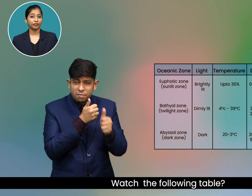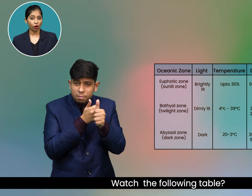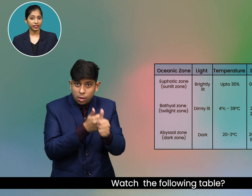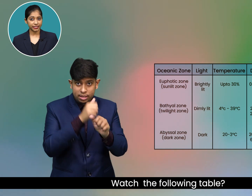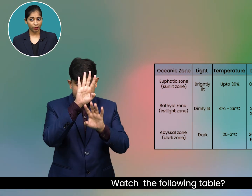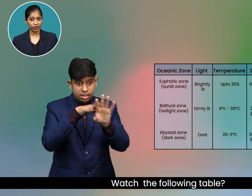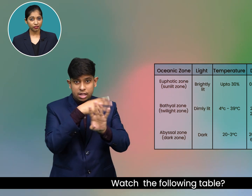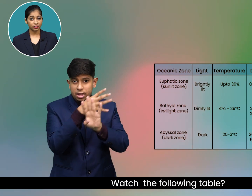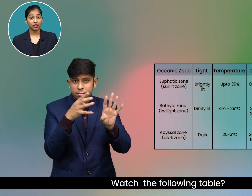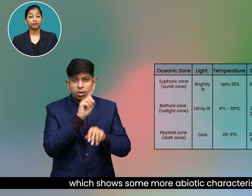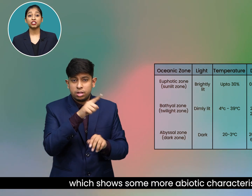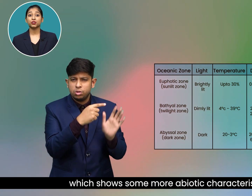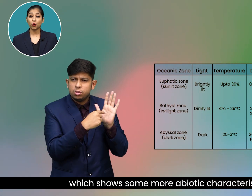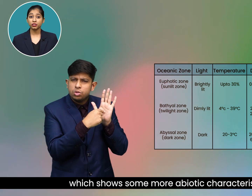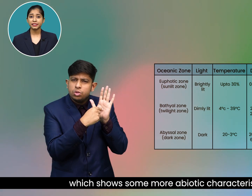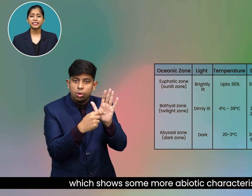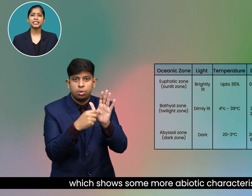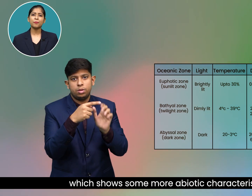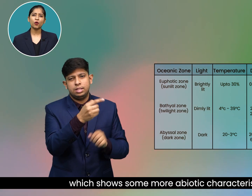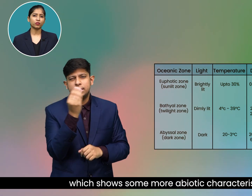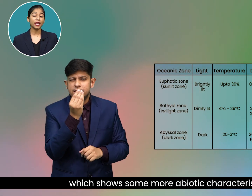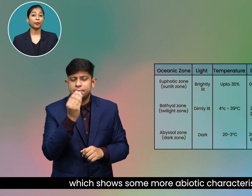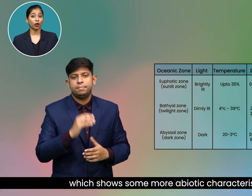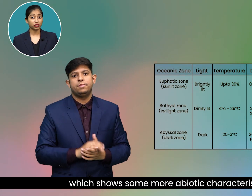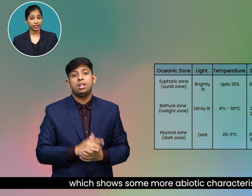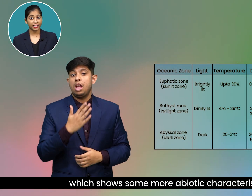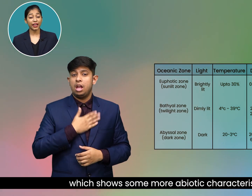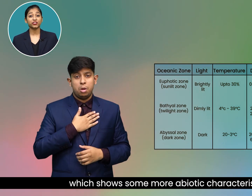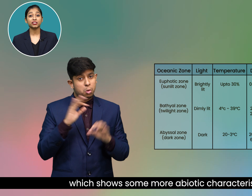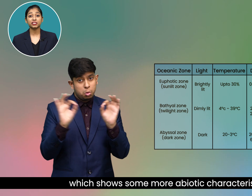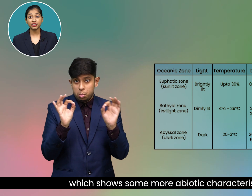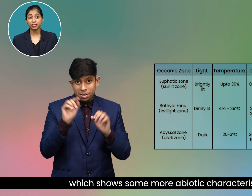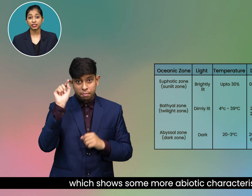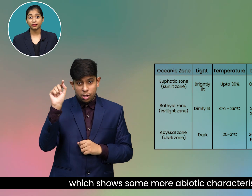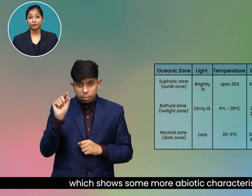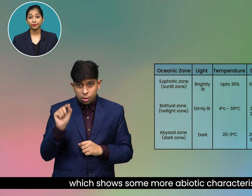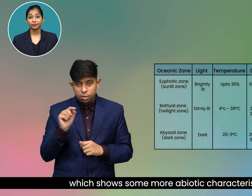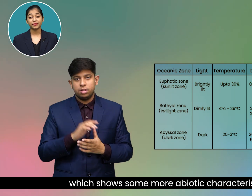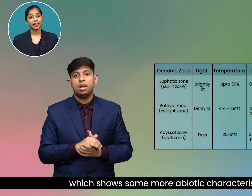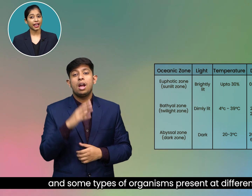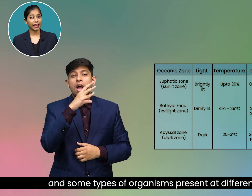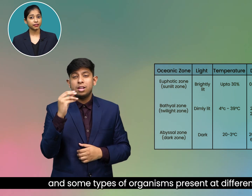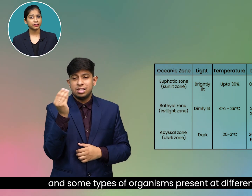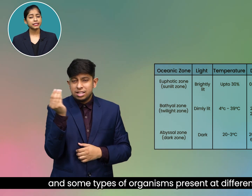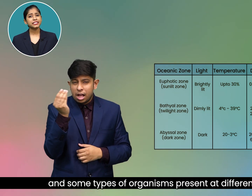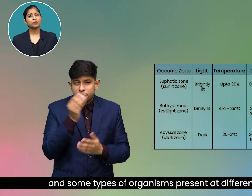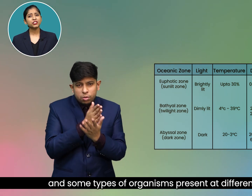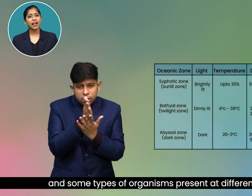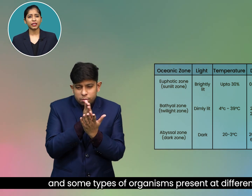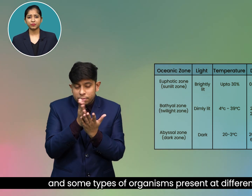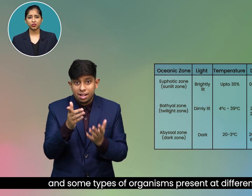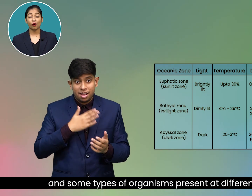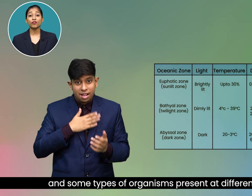Watch the following table, which shows some more abiotic characteristics and